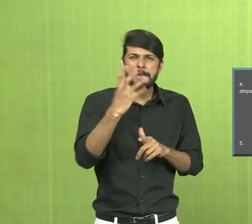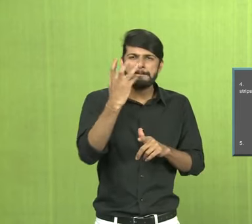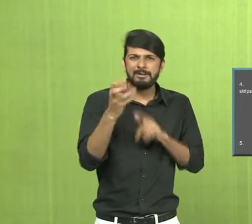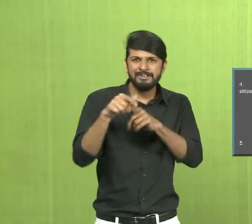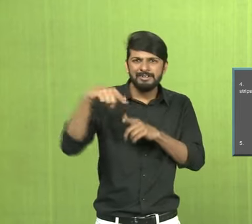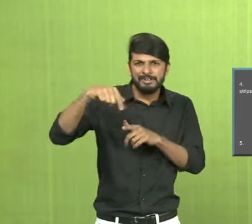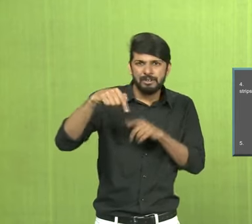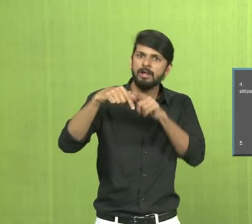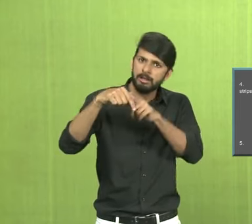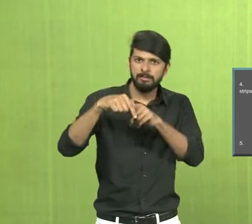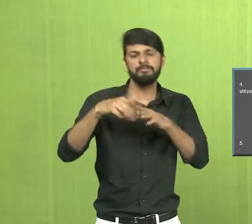or indigo